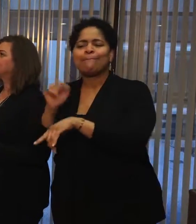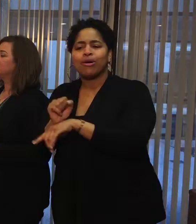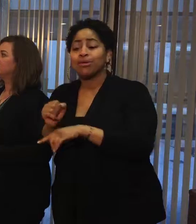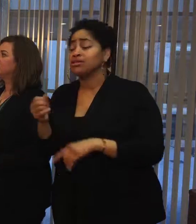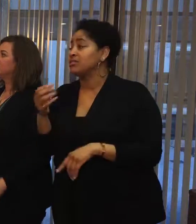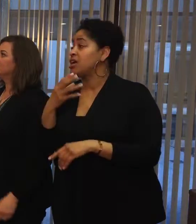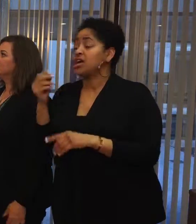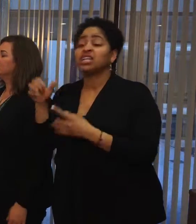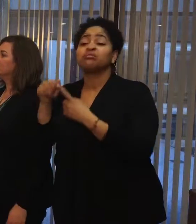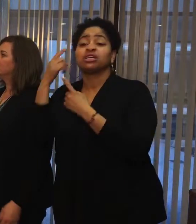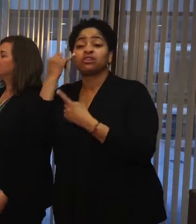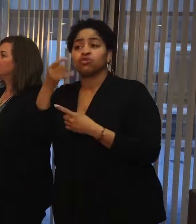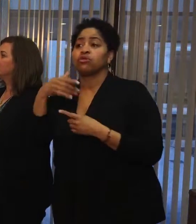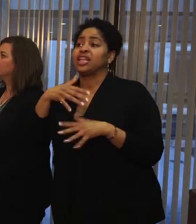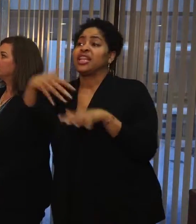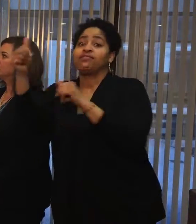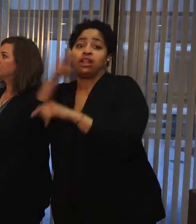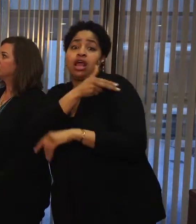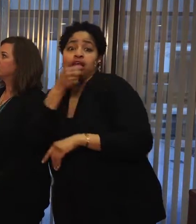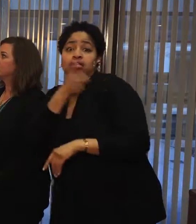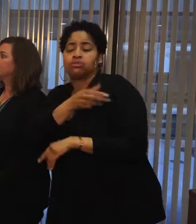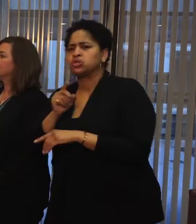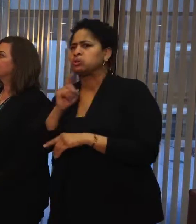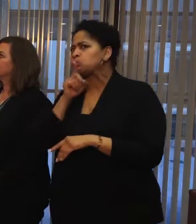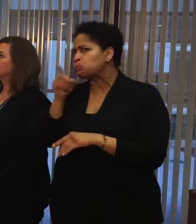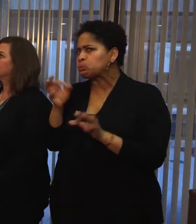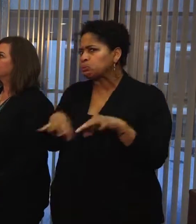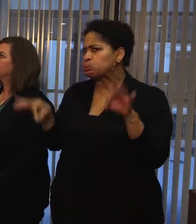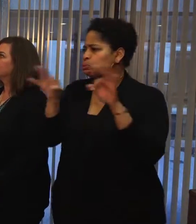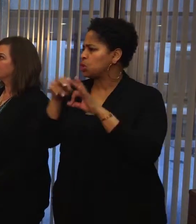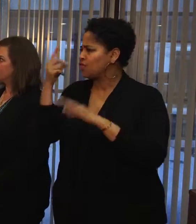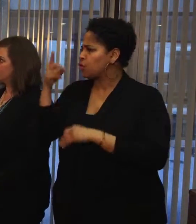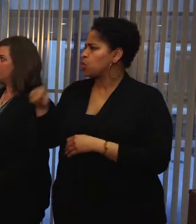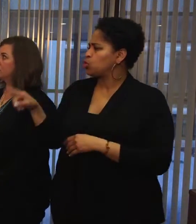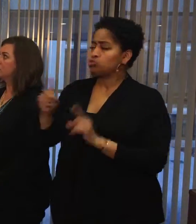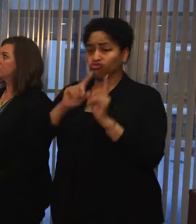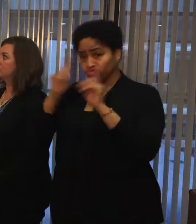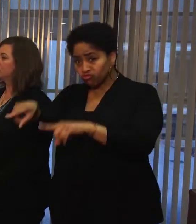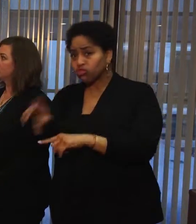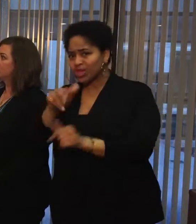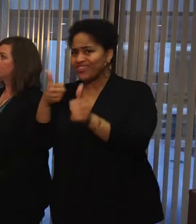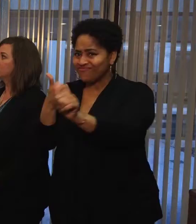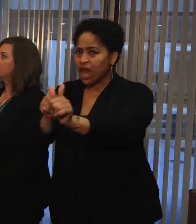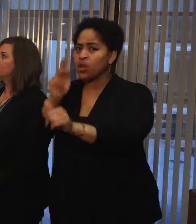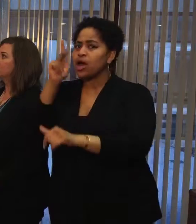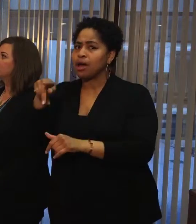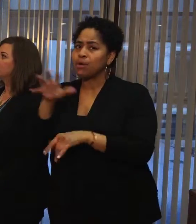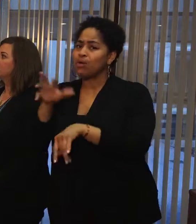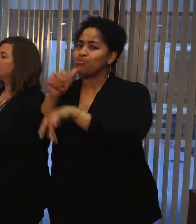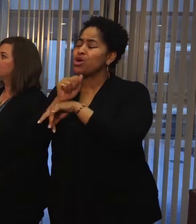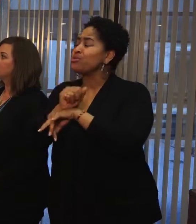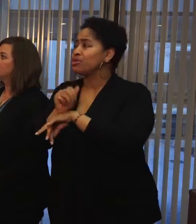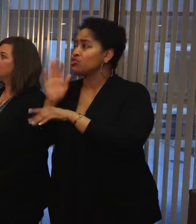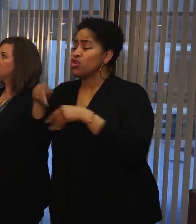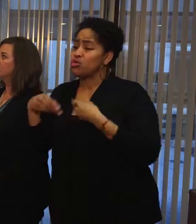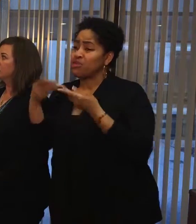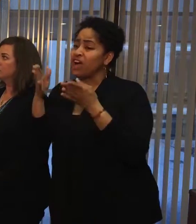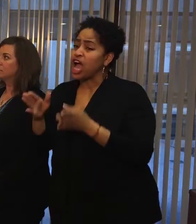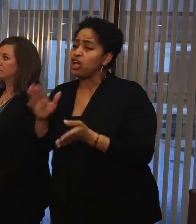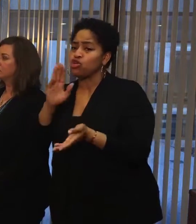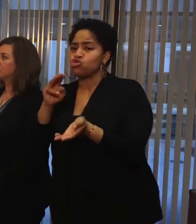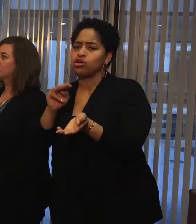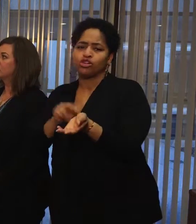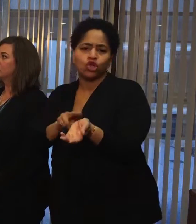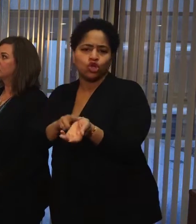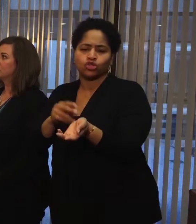and especially when you're being discharged from the hospital, it's really important for you to go to those follow-up appointments. Your provider or